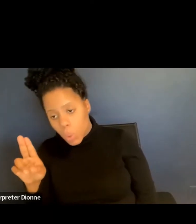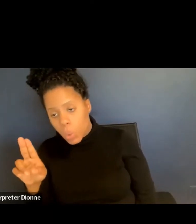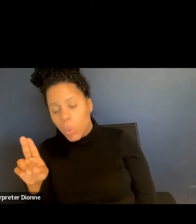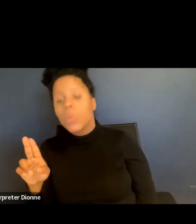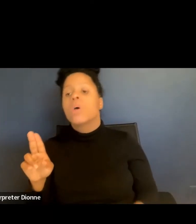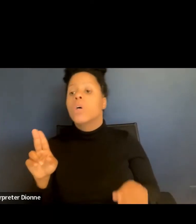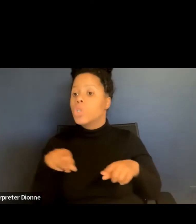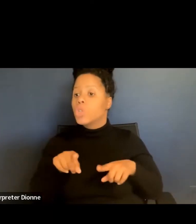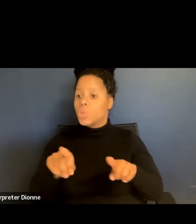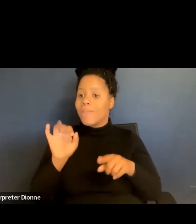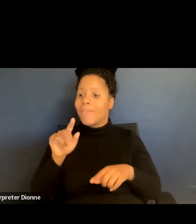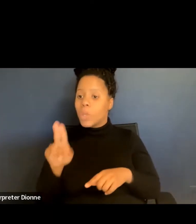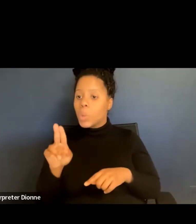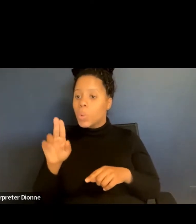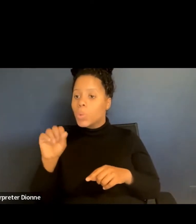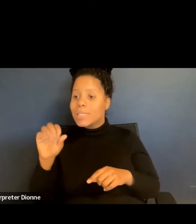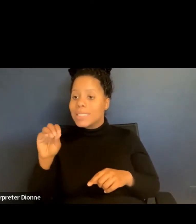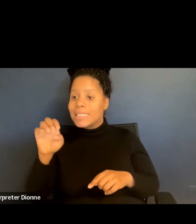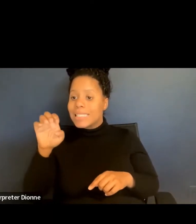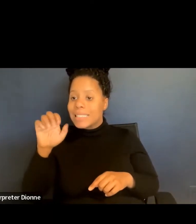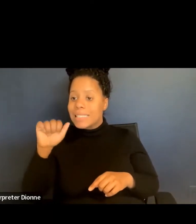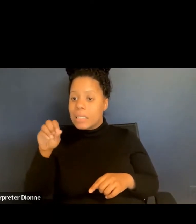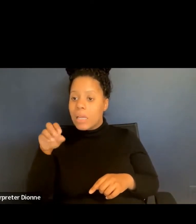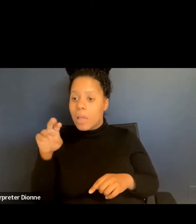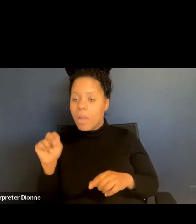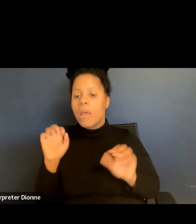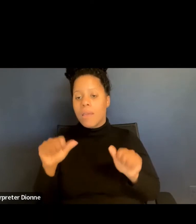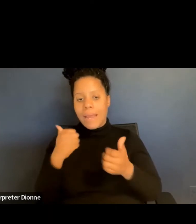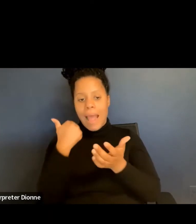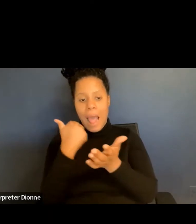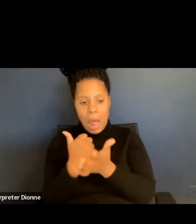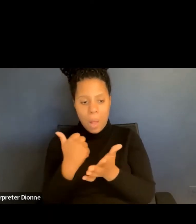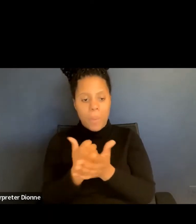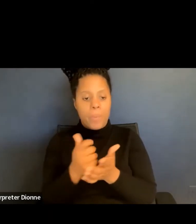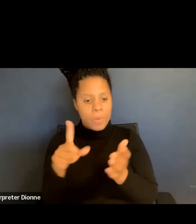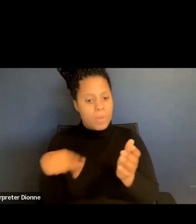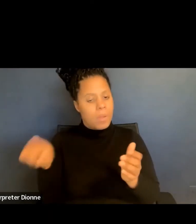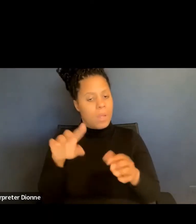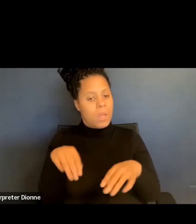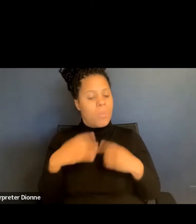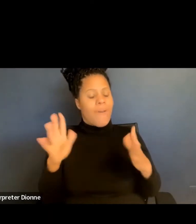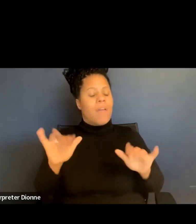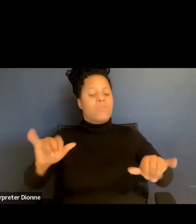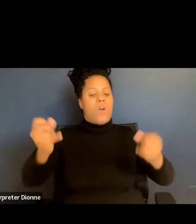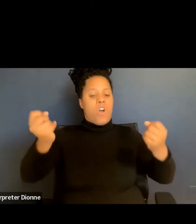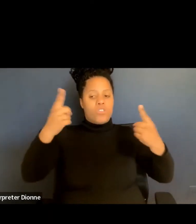to try to pinpoint where, what the symptoms may be stemming from.